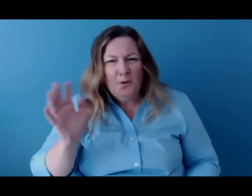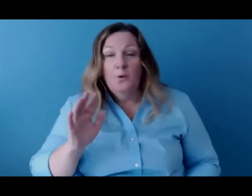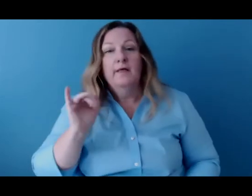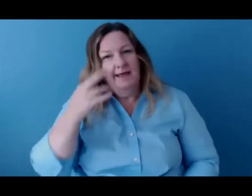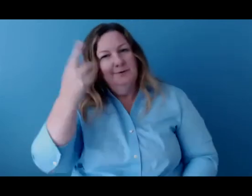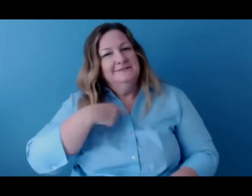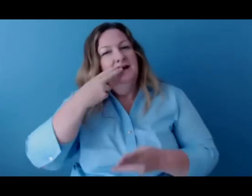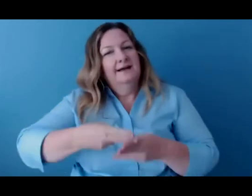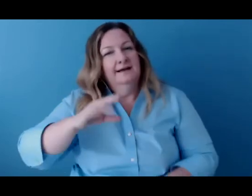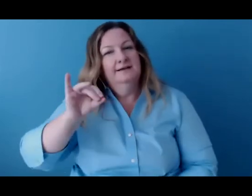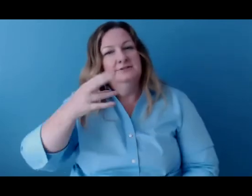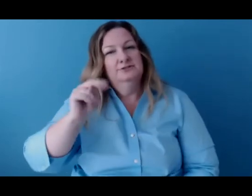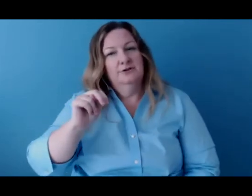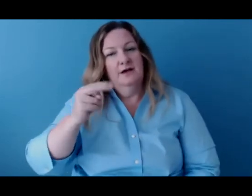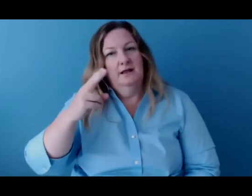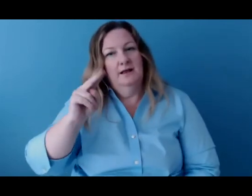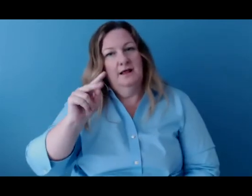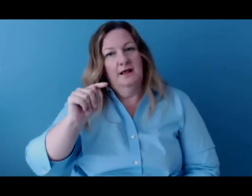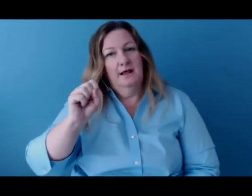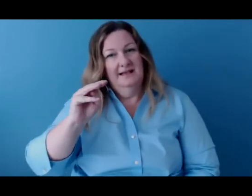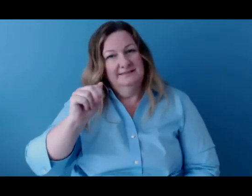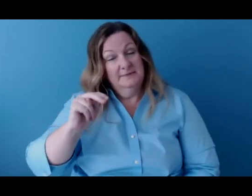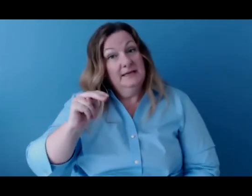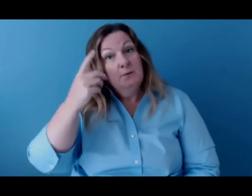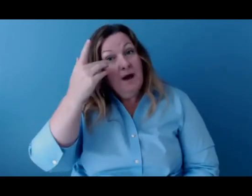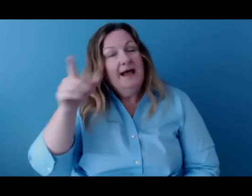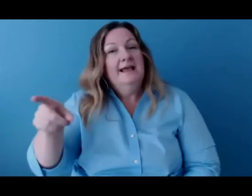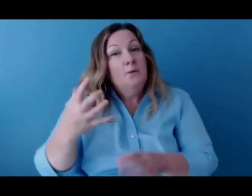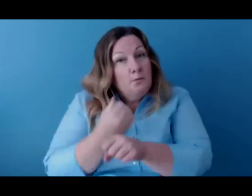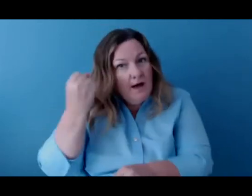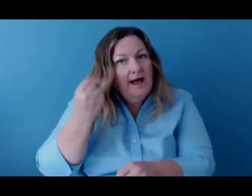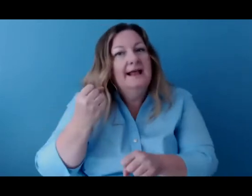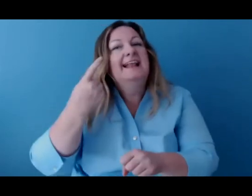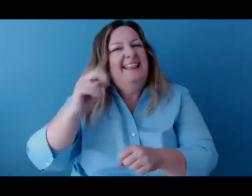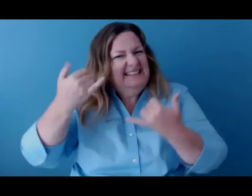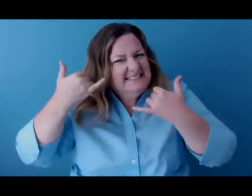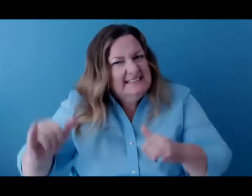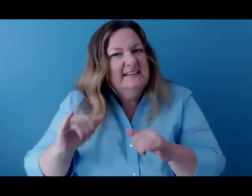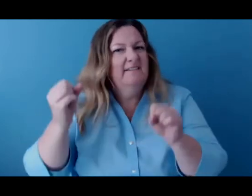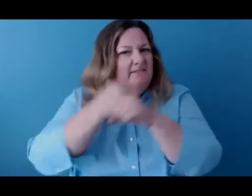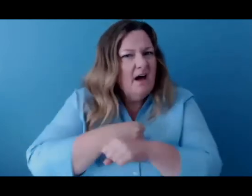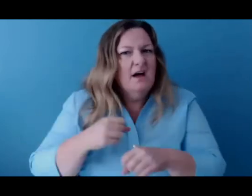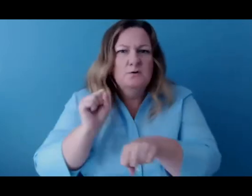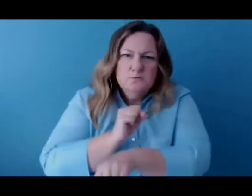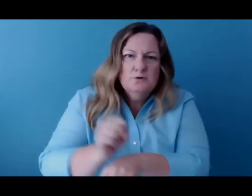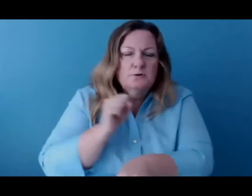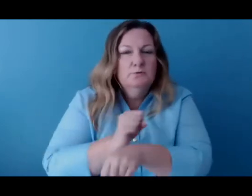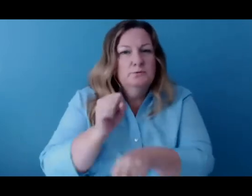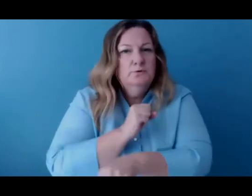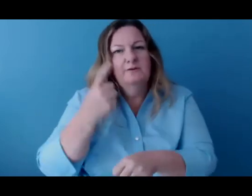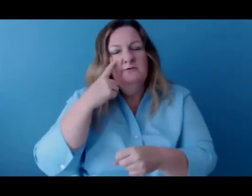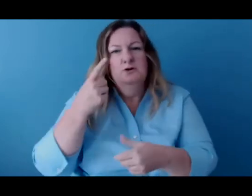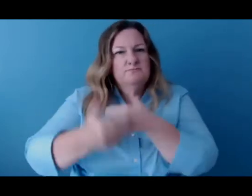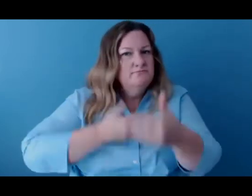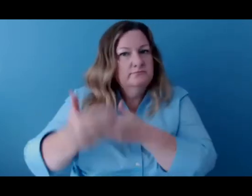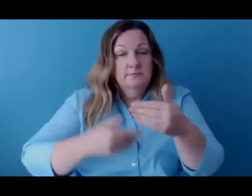in this particular thing. If we look down, I think we're at a point now with as much awareness that's been brought up about it, that we as a society are looking